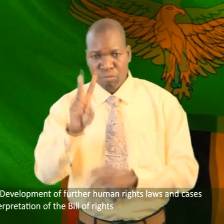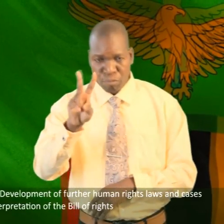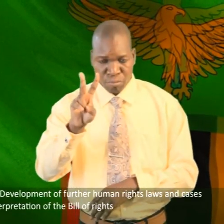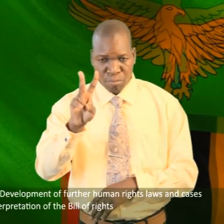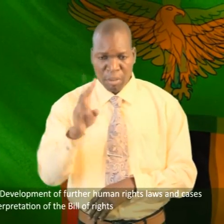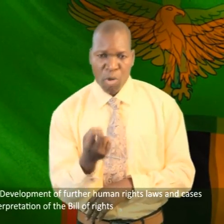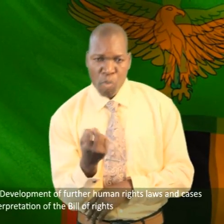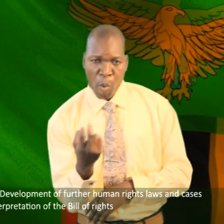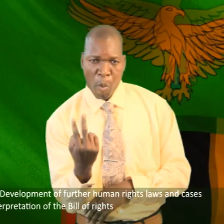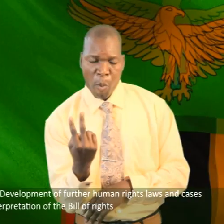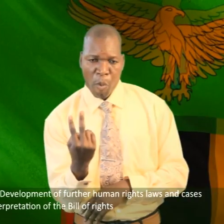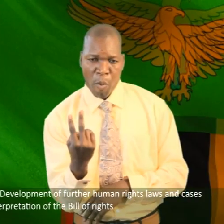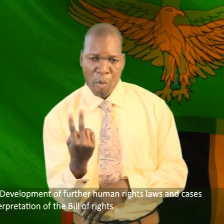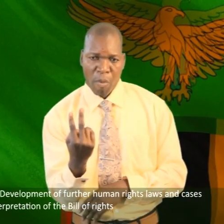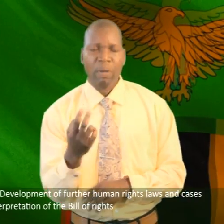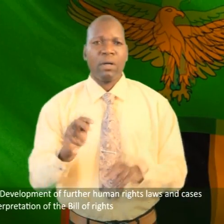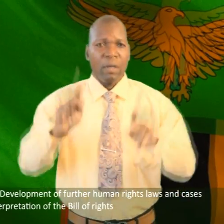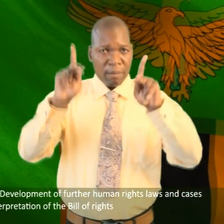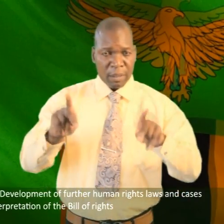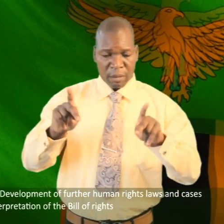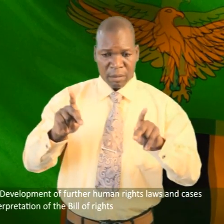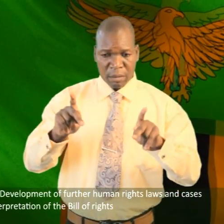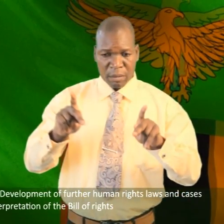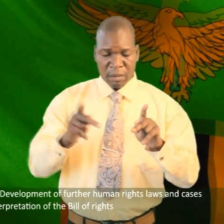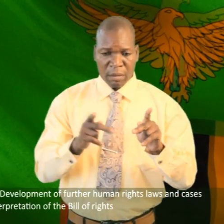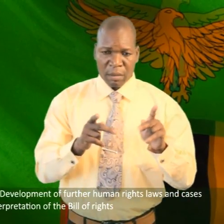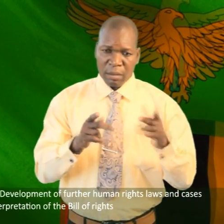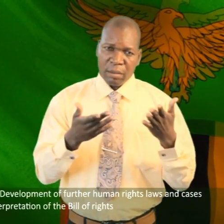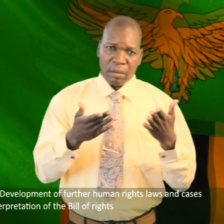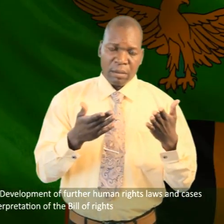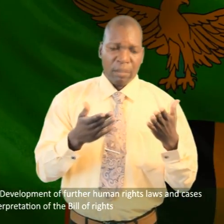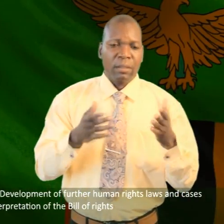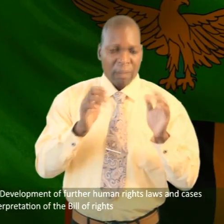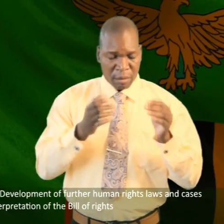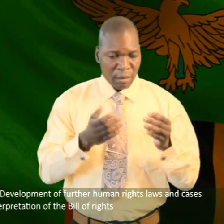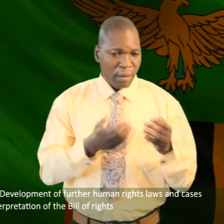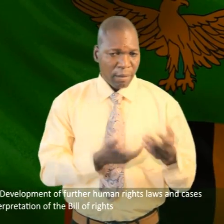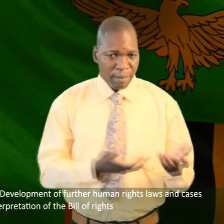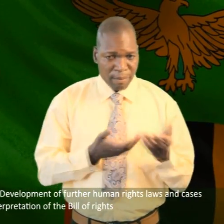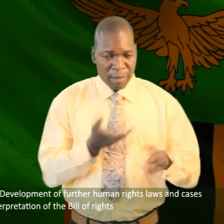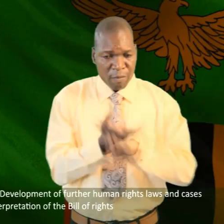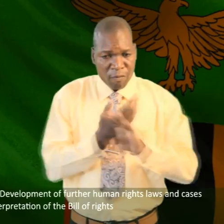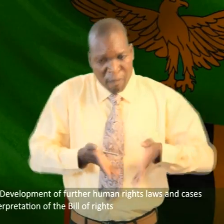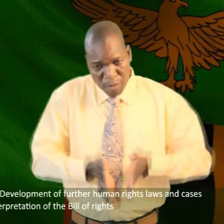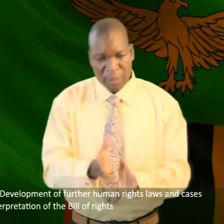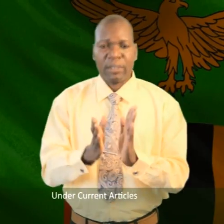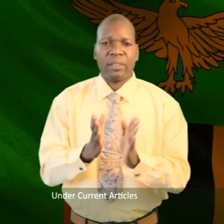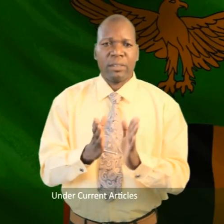Development of further human rights laws and cases interpretation of the Bill of Rights. Under